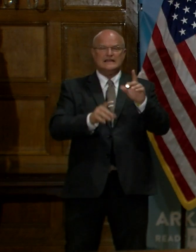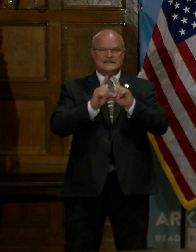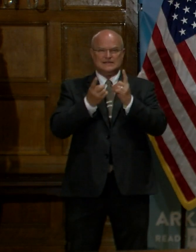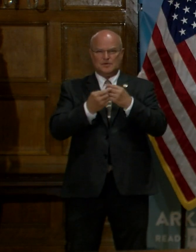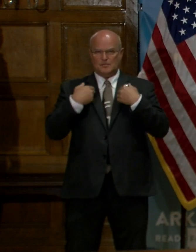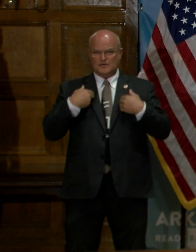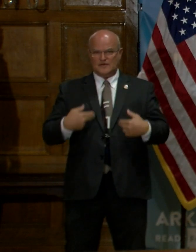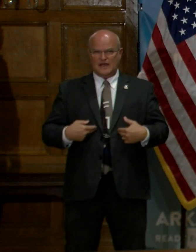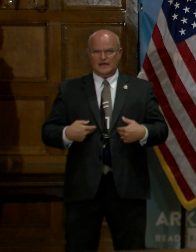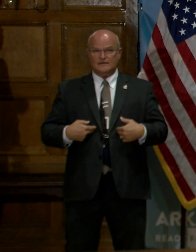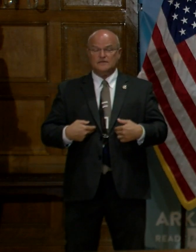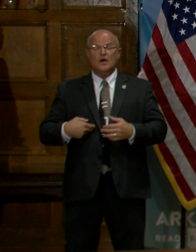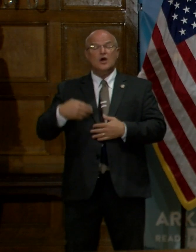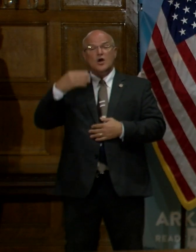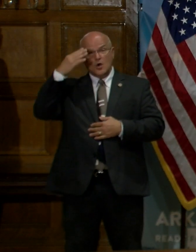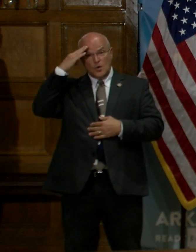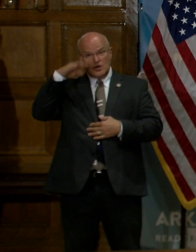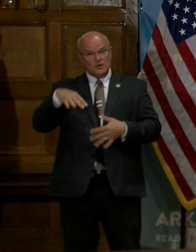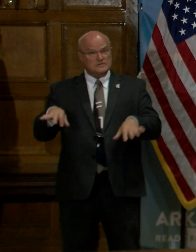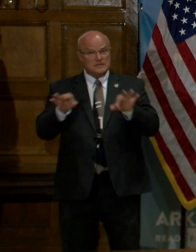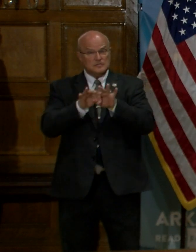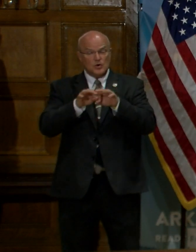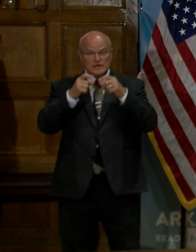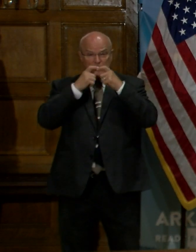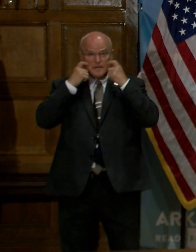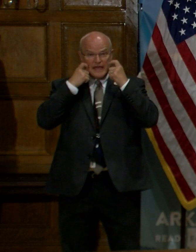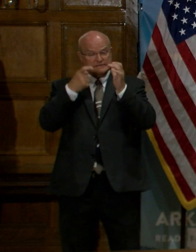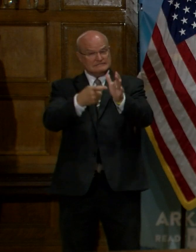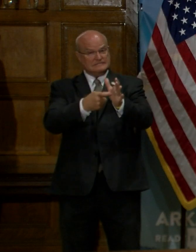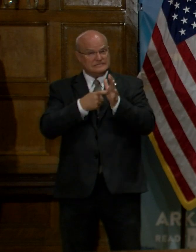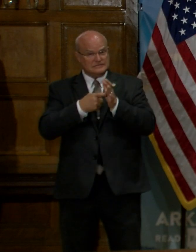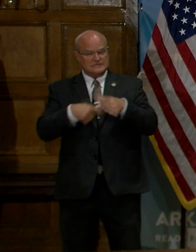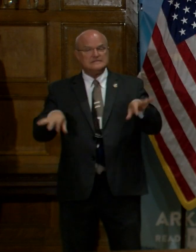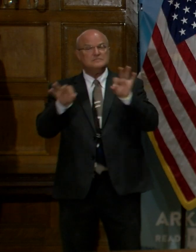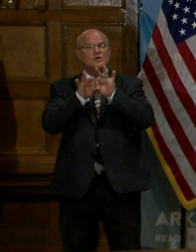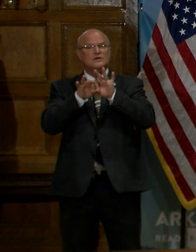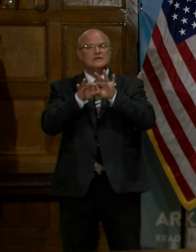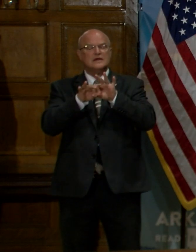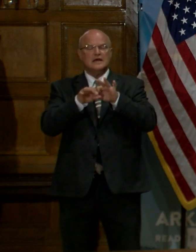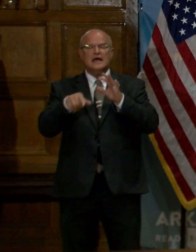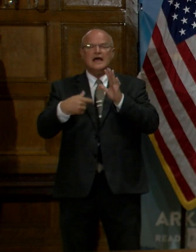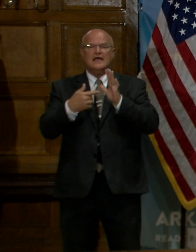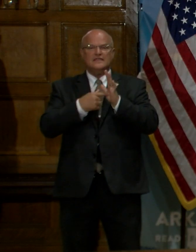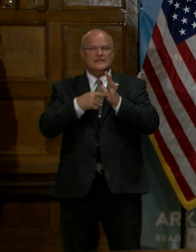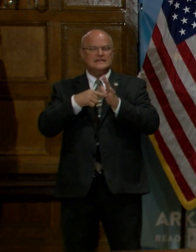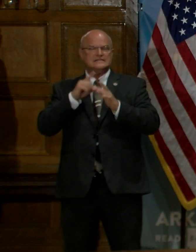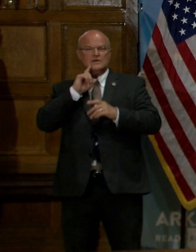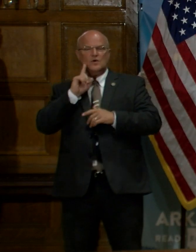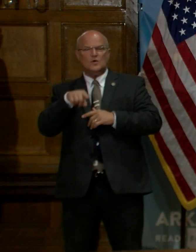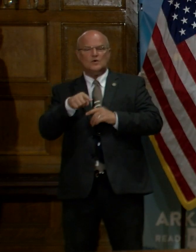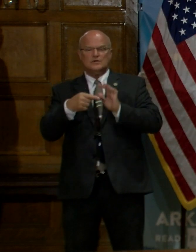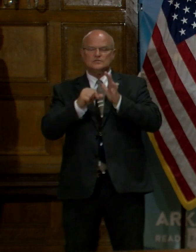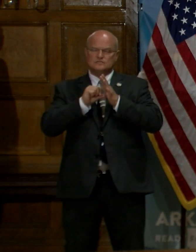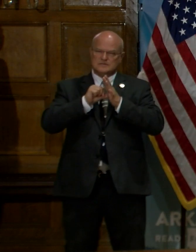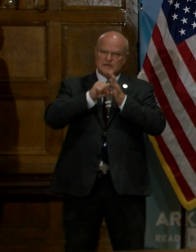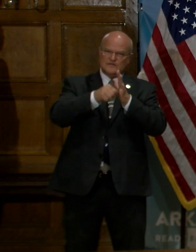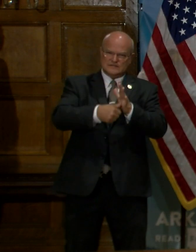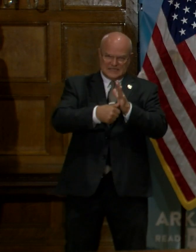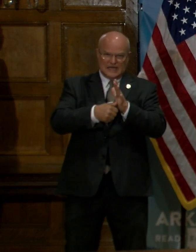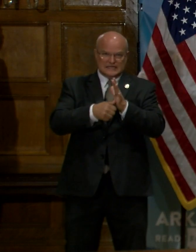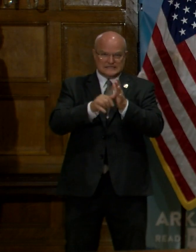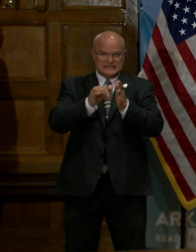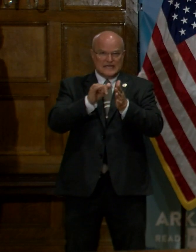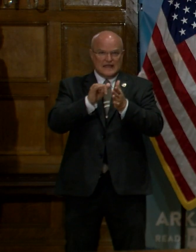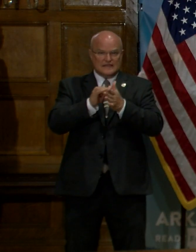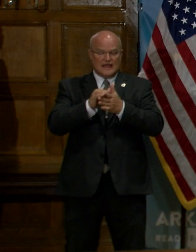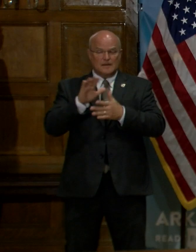Health. We all know it's extremely important to mask up, and so the ordinance first emphasizes that importance and emphasizes